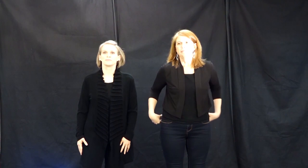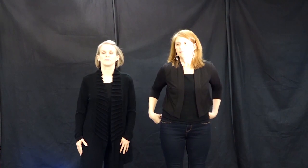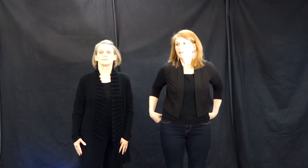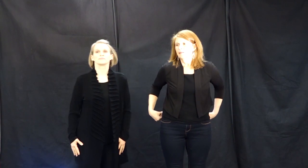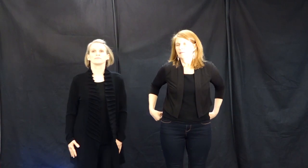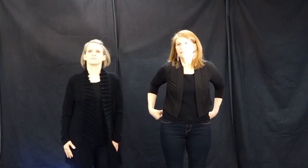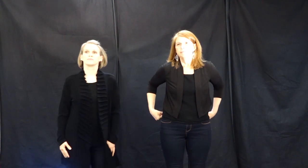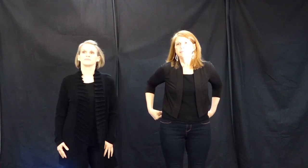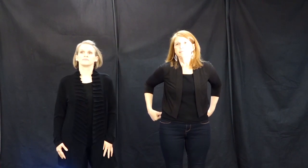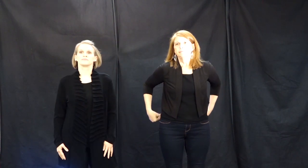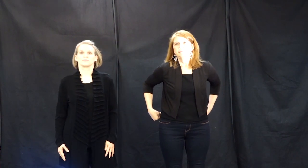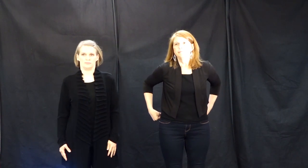Sorry, I'll do it again.